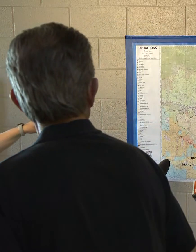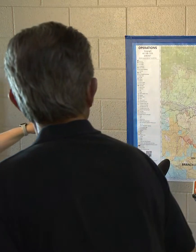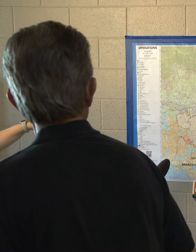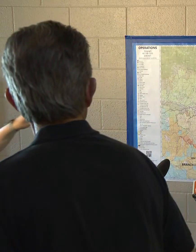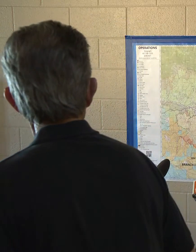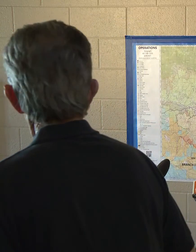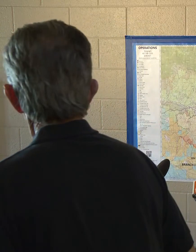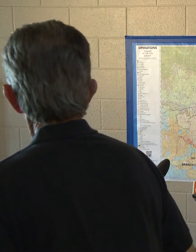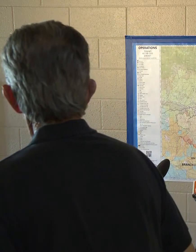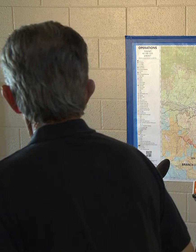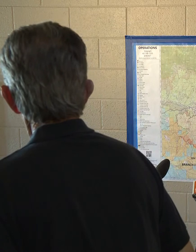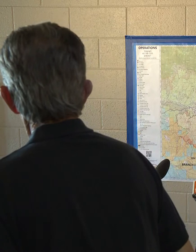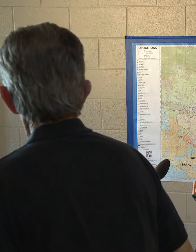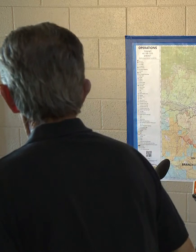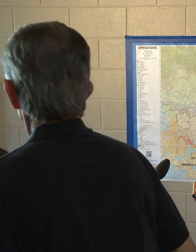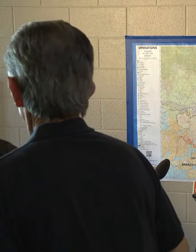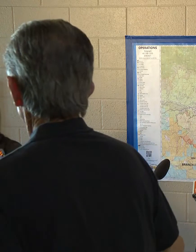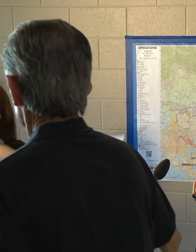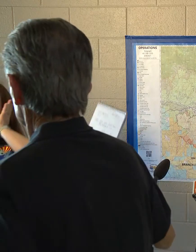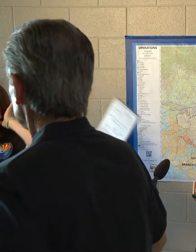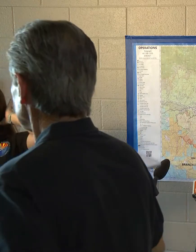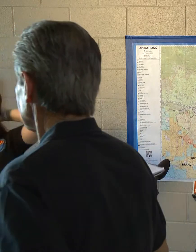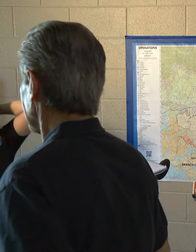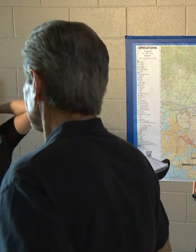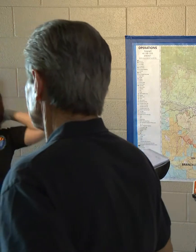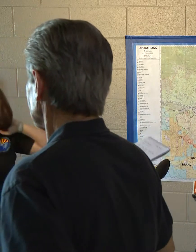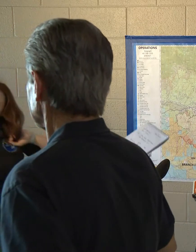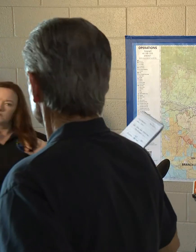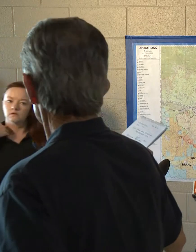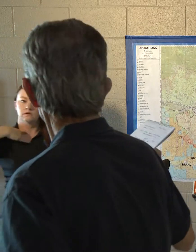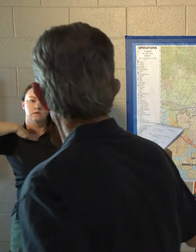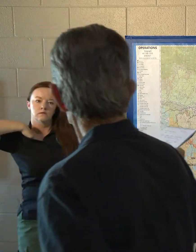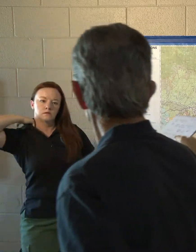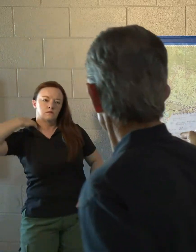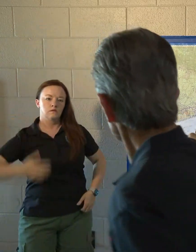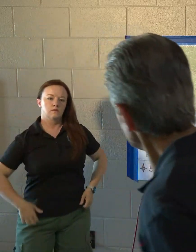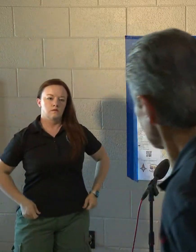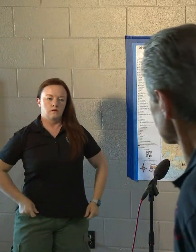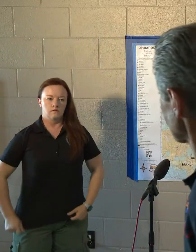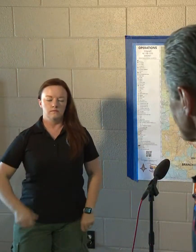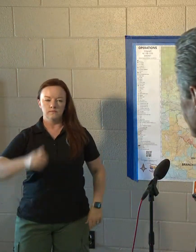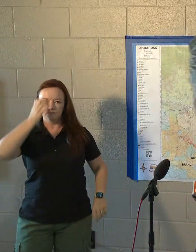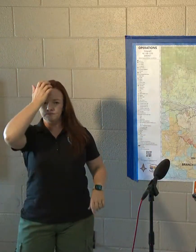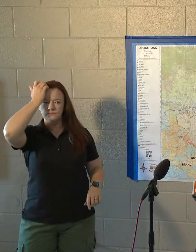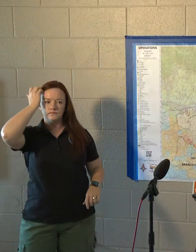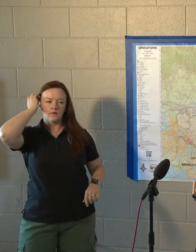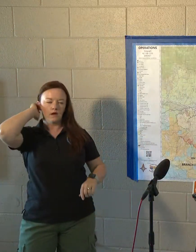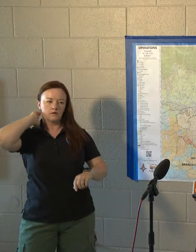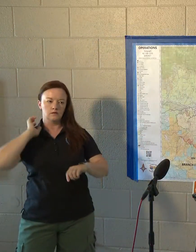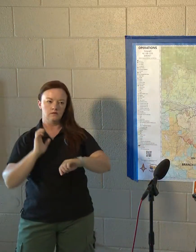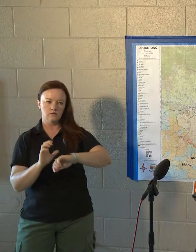we're not Superior, we're Miami. Yeah. Now, I know, but we will be in Miami, but the problem is we have the road closure for them to deal with. Yeah. And